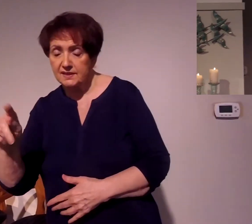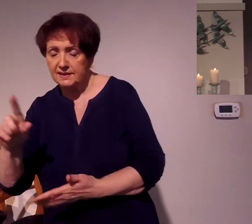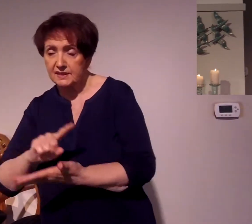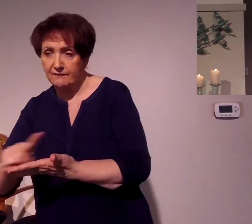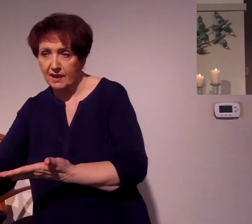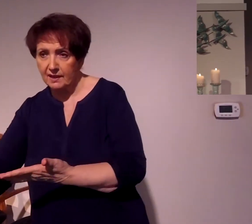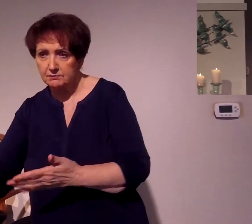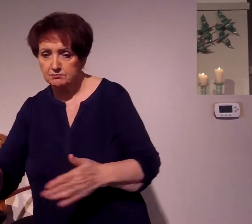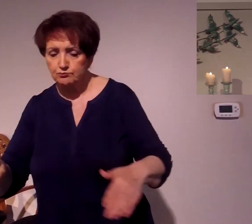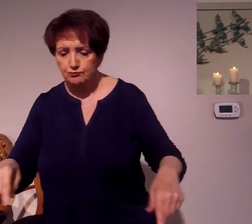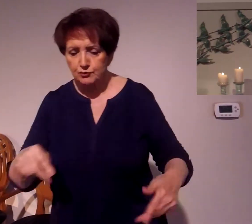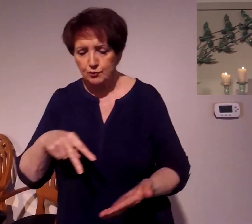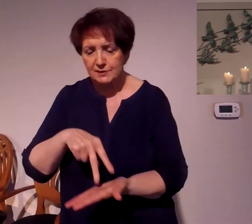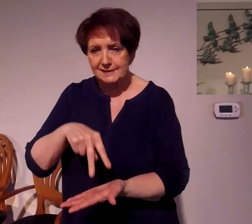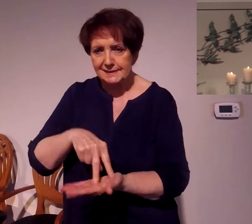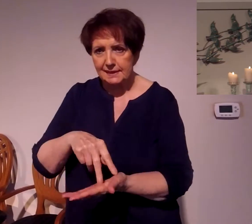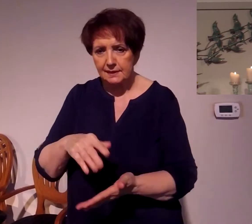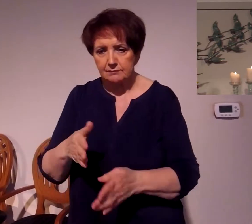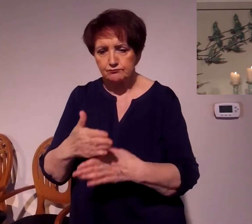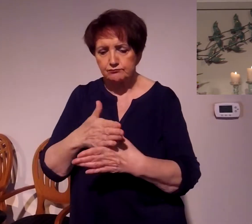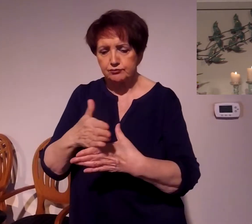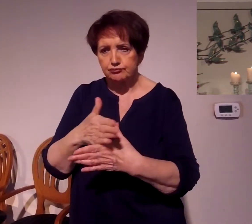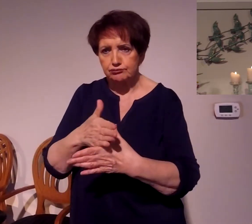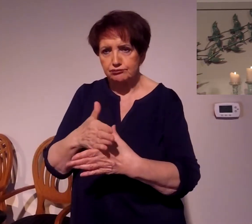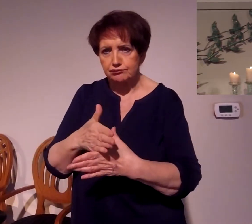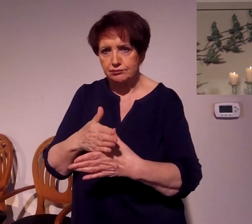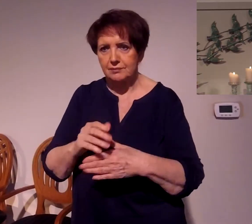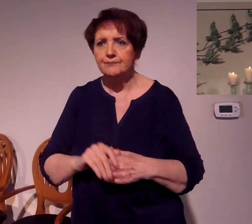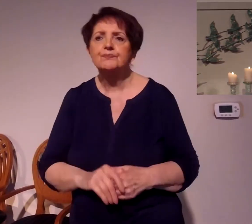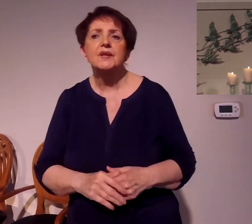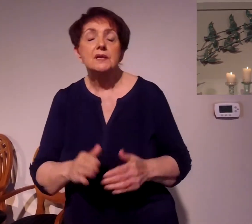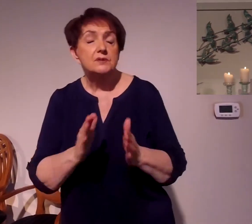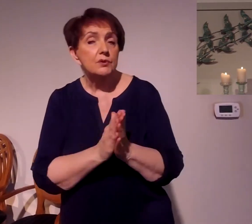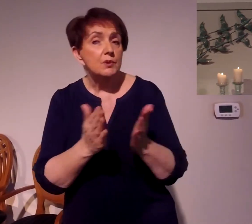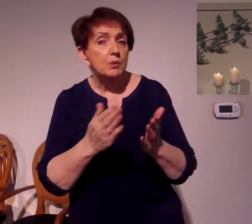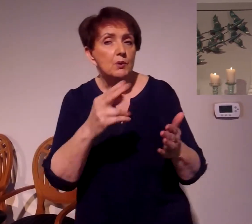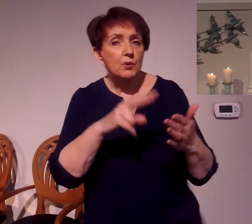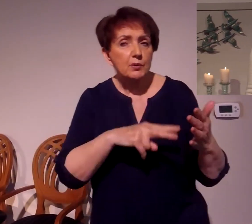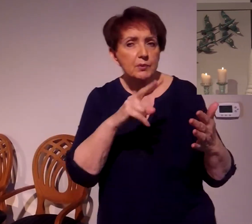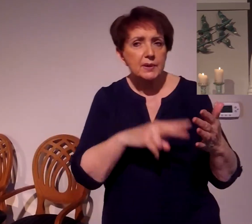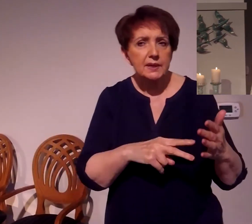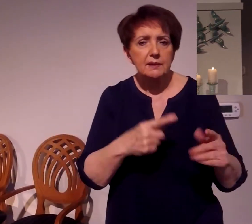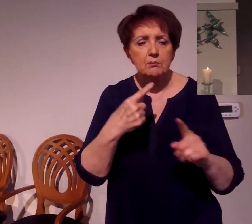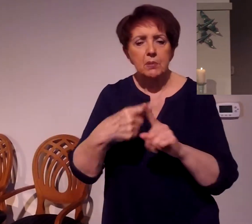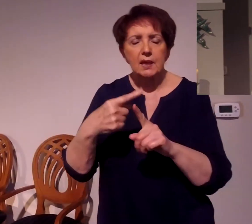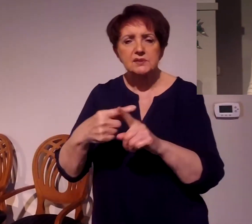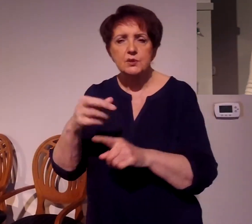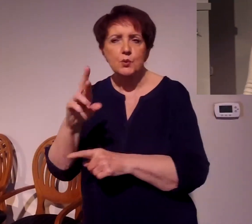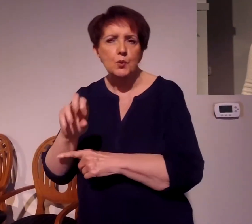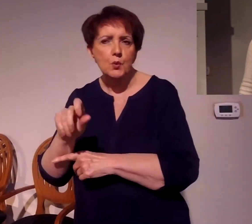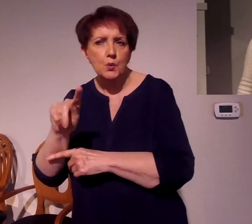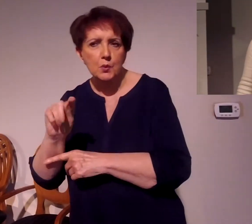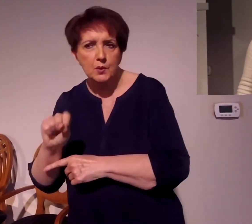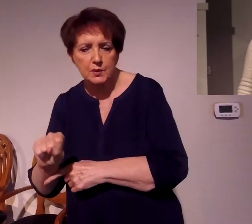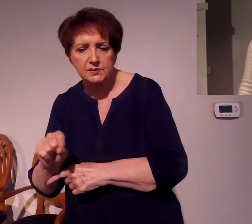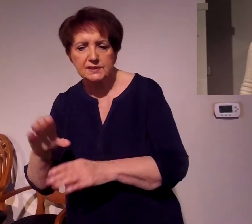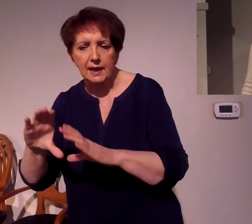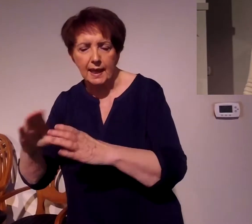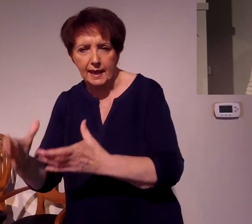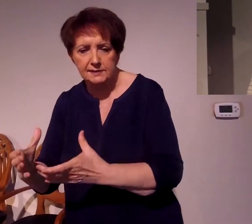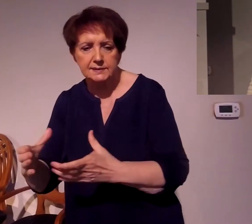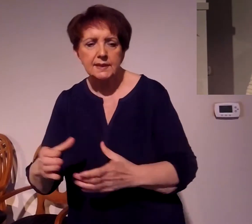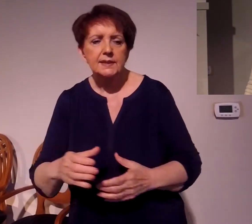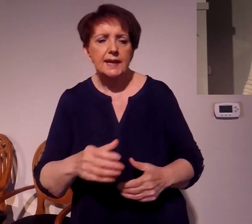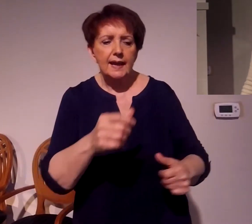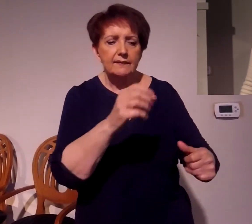having a blast with all this, because the book we're reading, plus the Roots class, plus the Science of Mind Ernest Holmes class